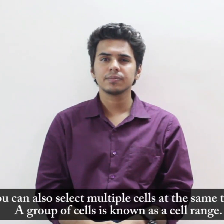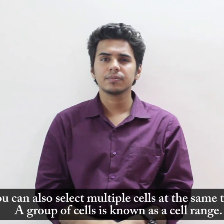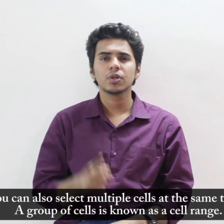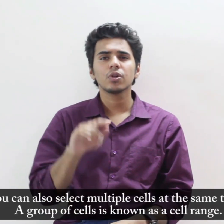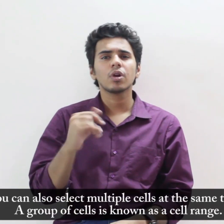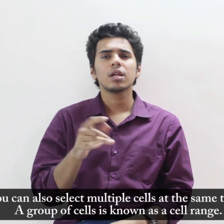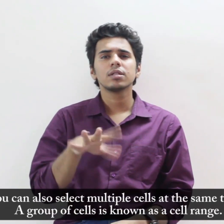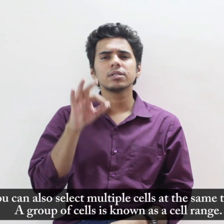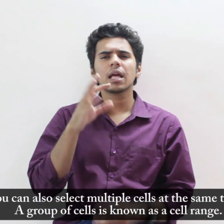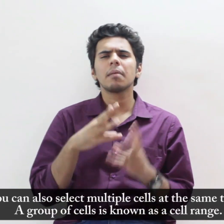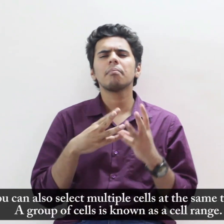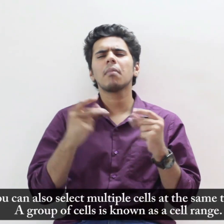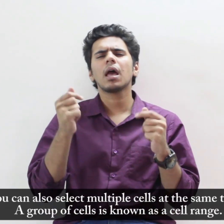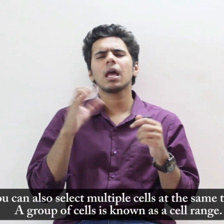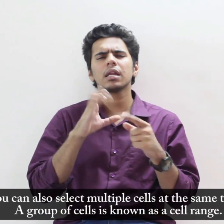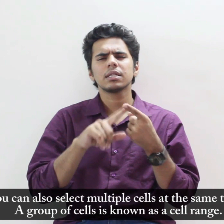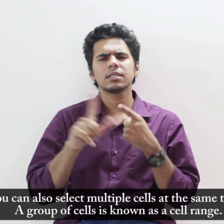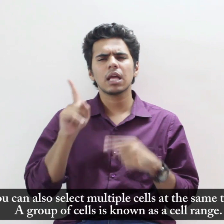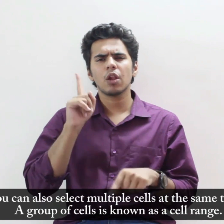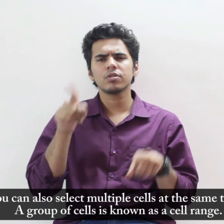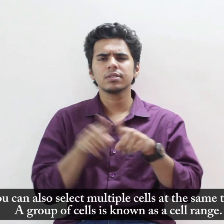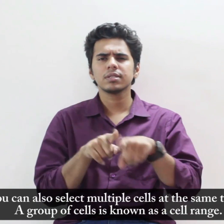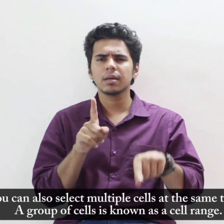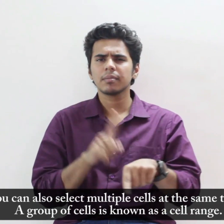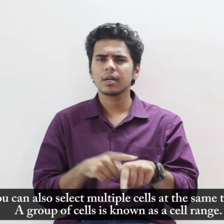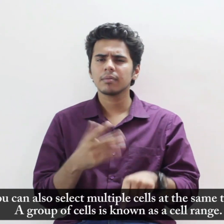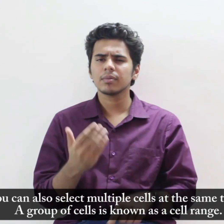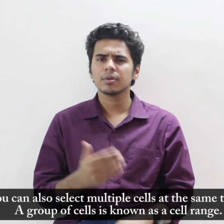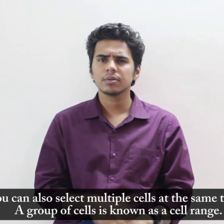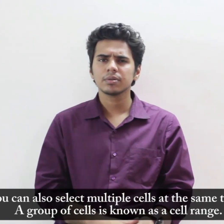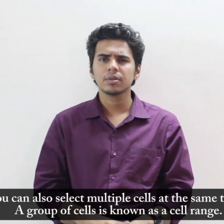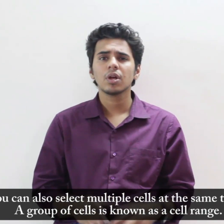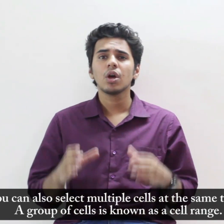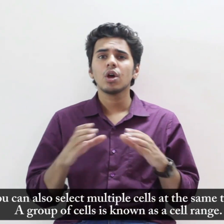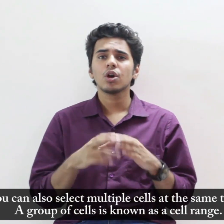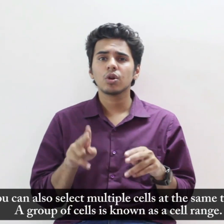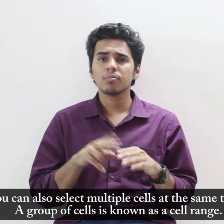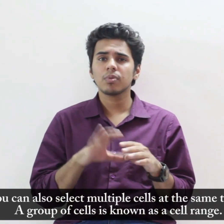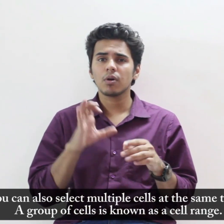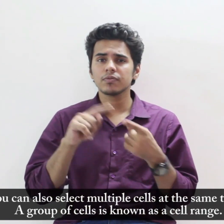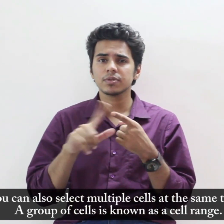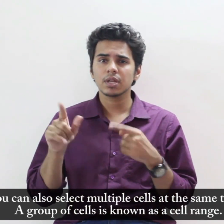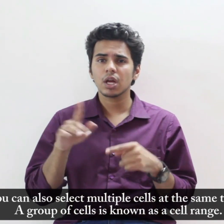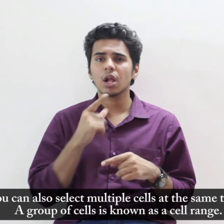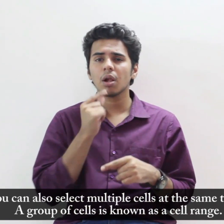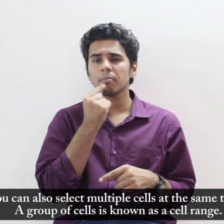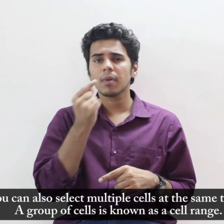select multiple cells at the same time. A group of cells is known as a cell range.